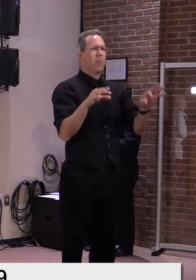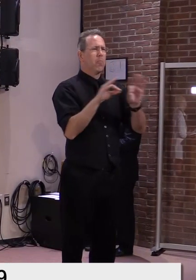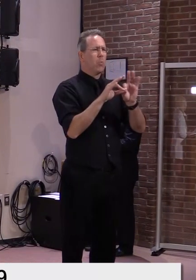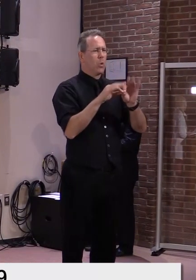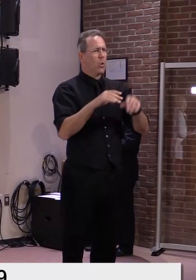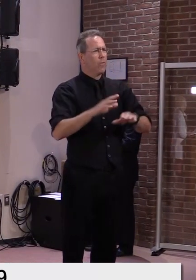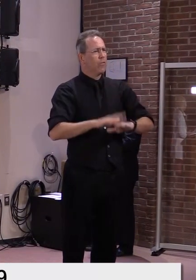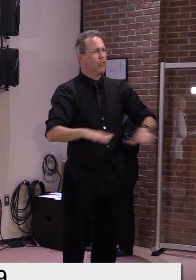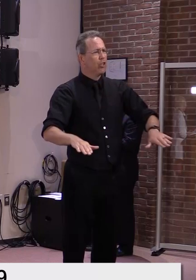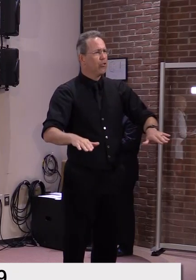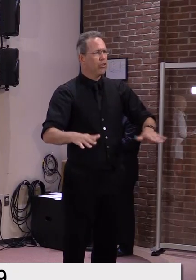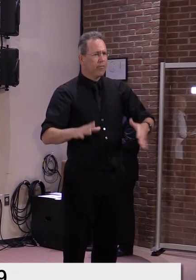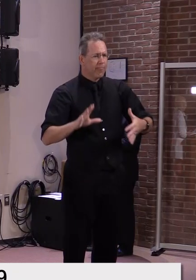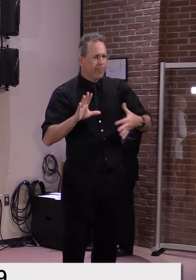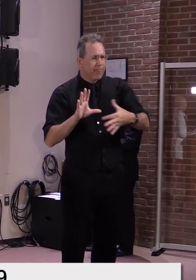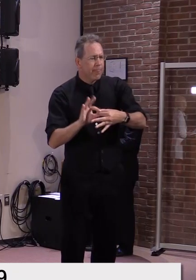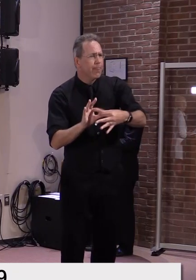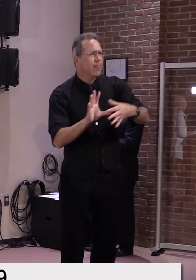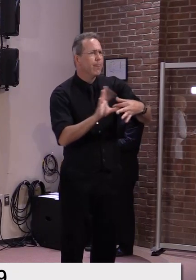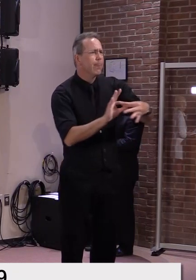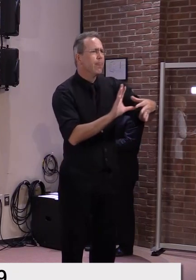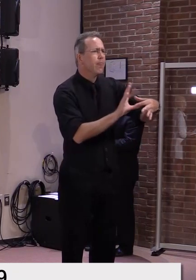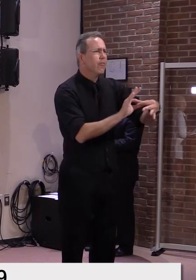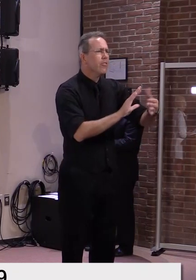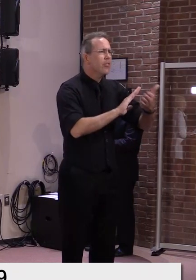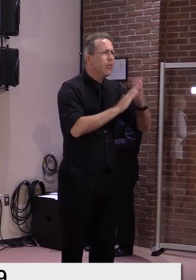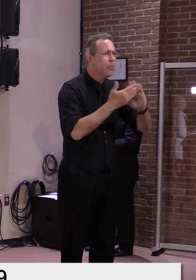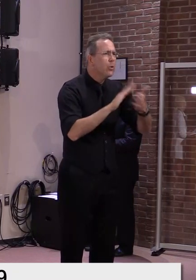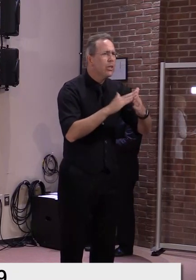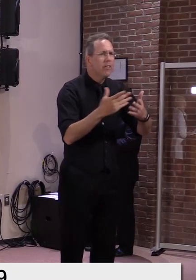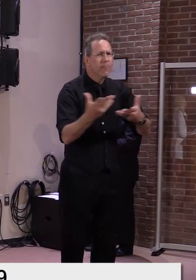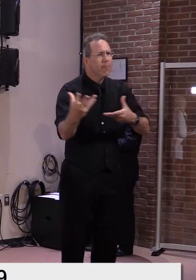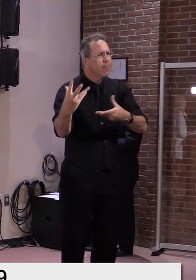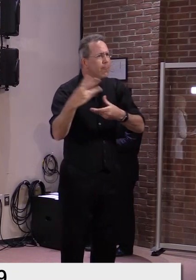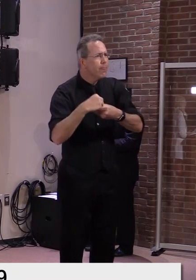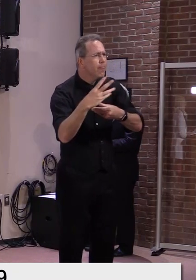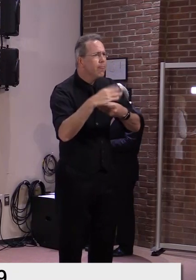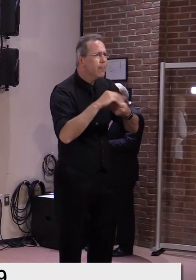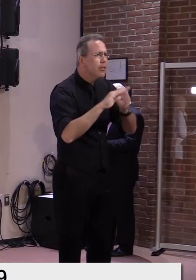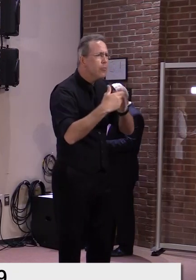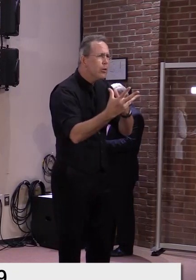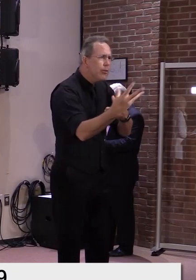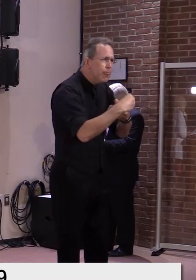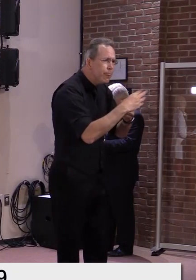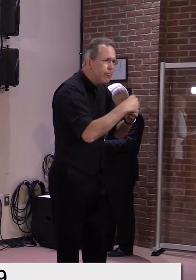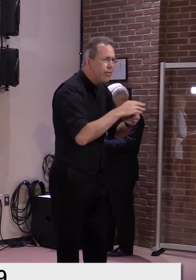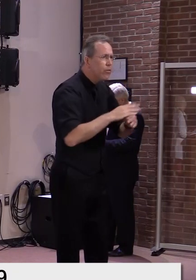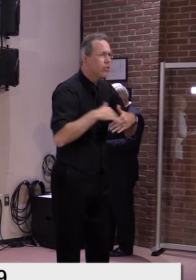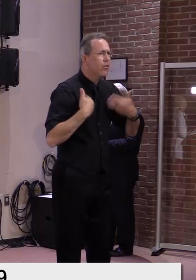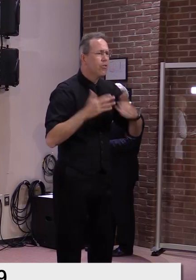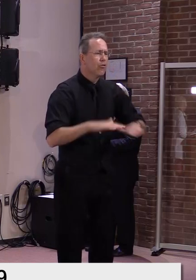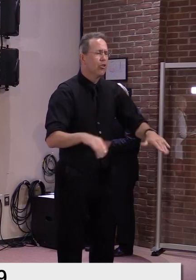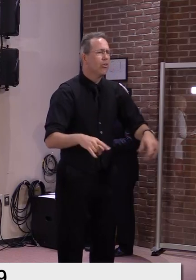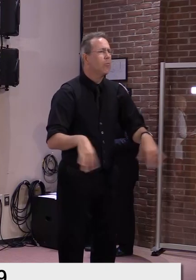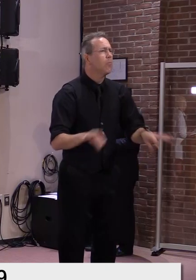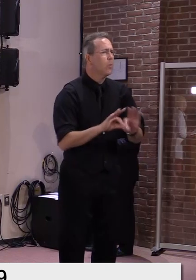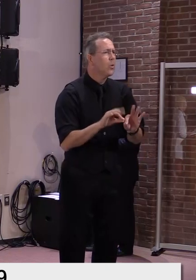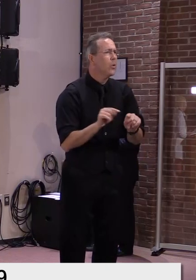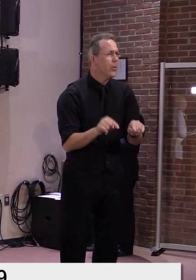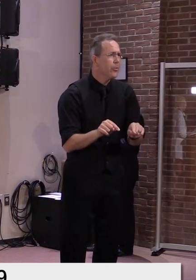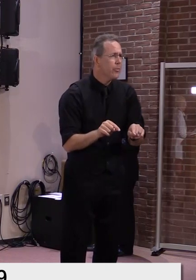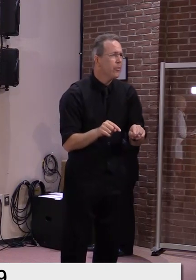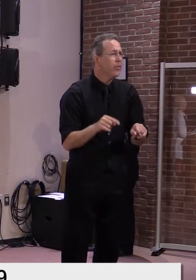and re-engagement are absolutely critical for our youngest children and adolescents to recover,